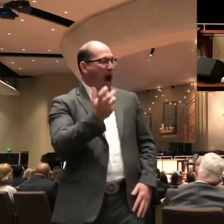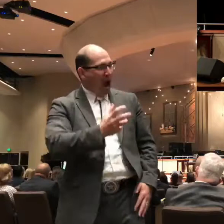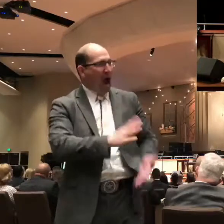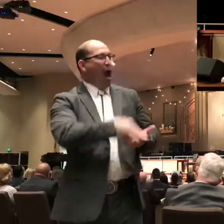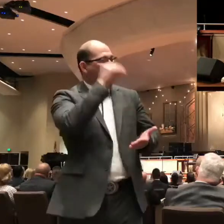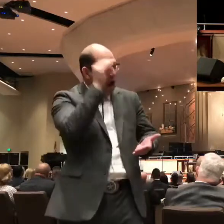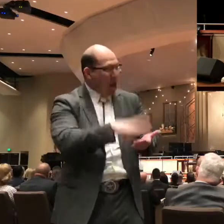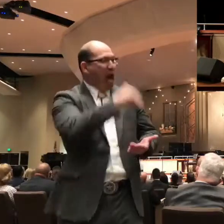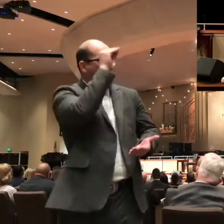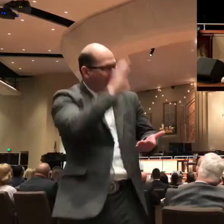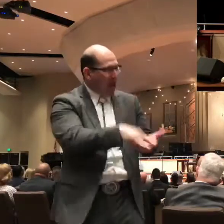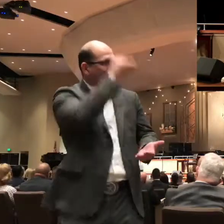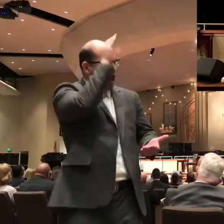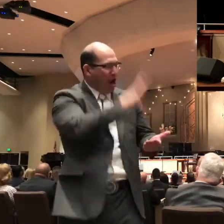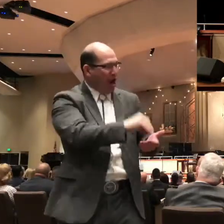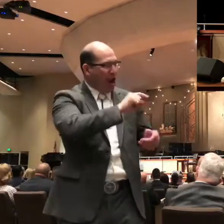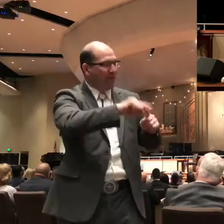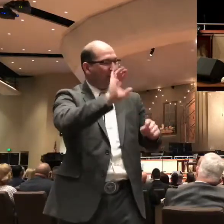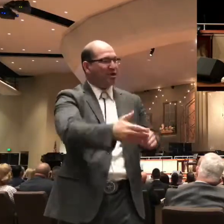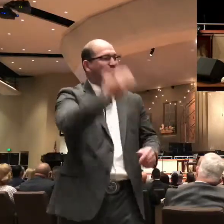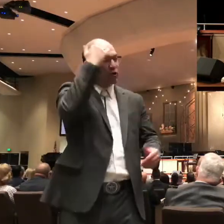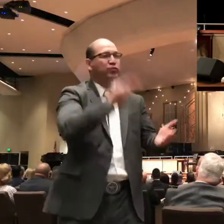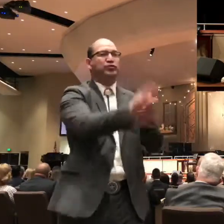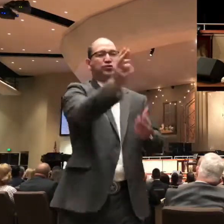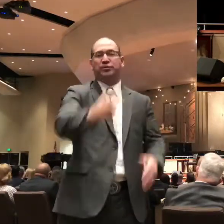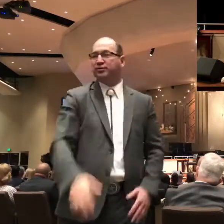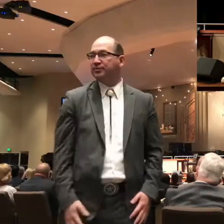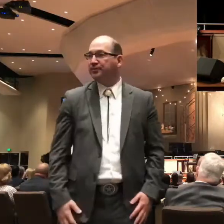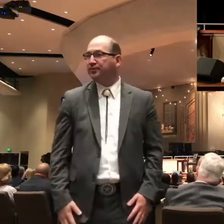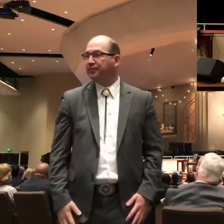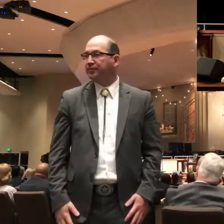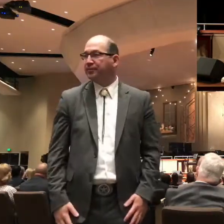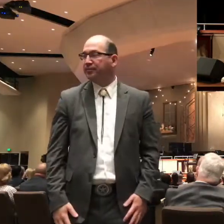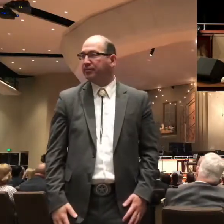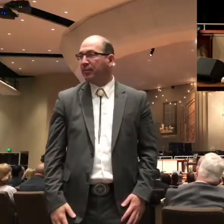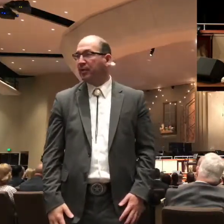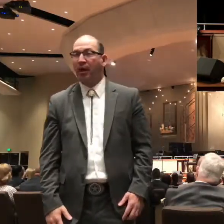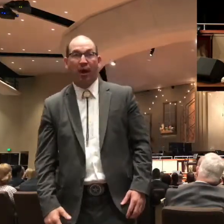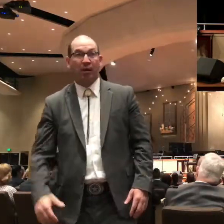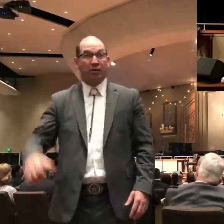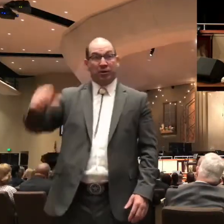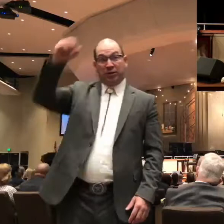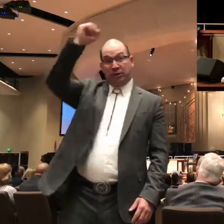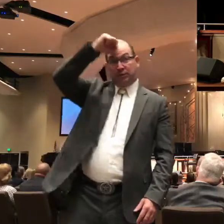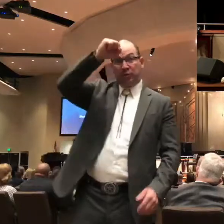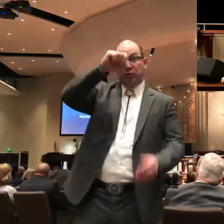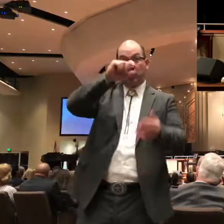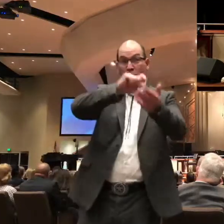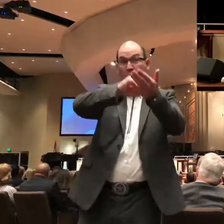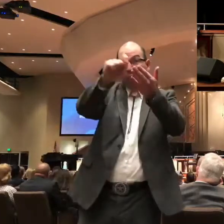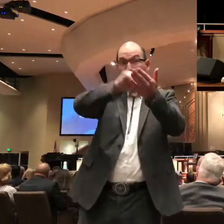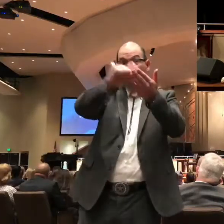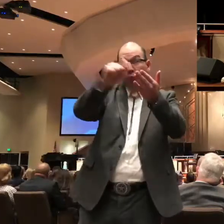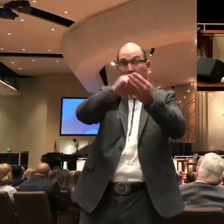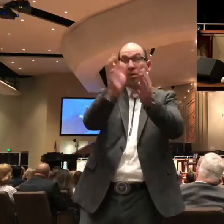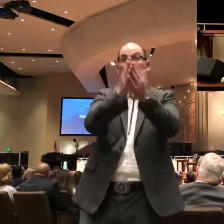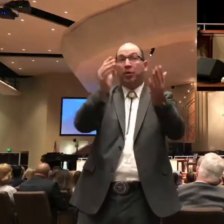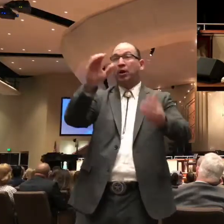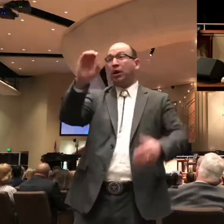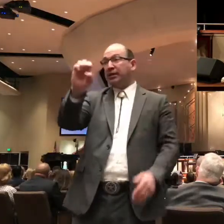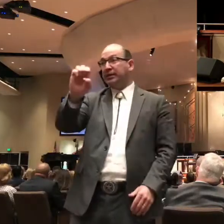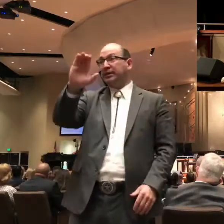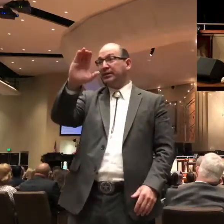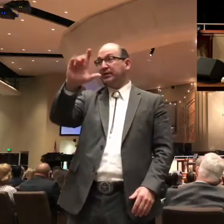Seminar, this idea, that idea. Solomon wrote Ecclesiastes to show how pursuing knowledge is vanity